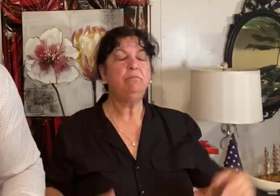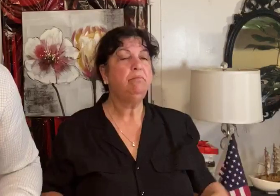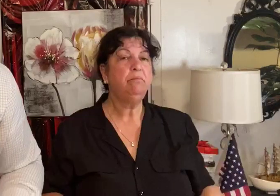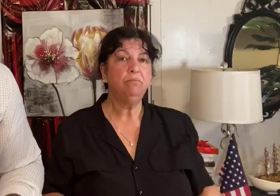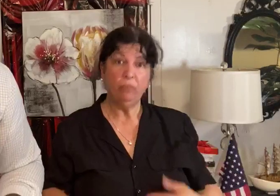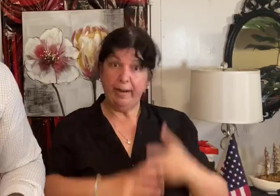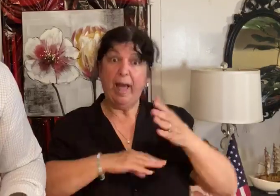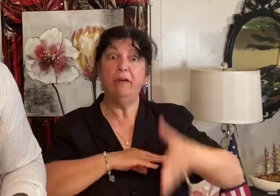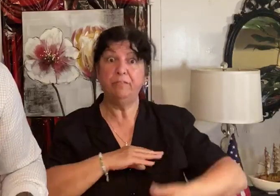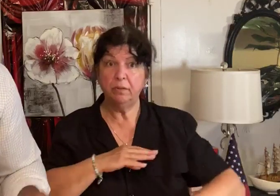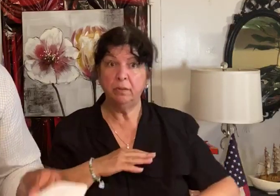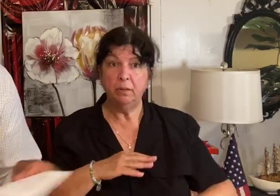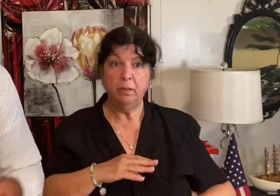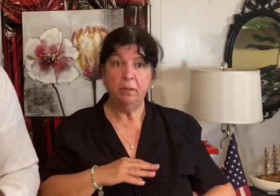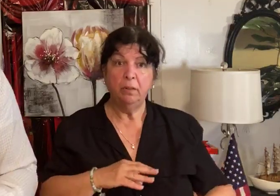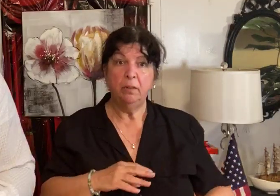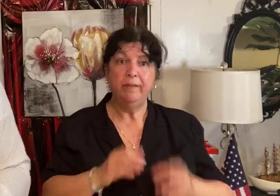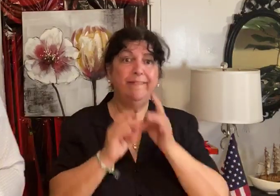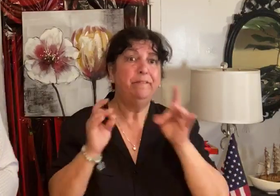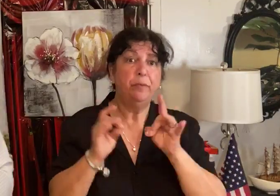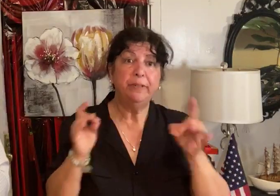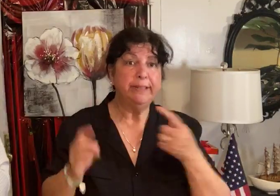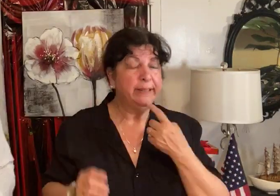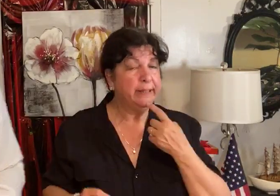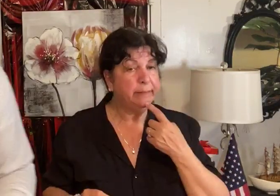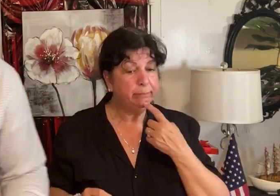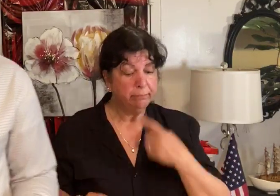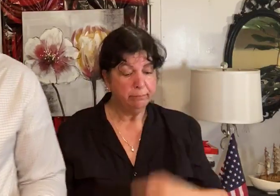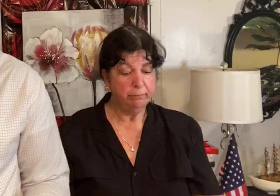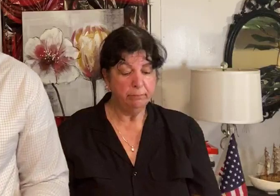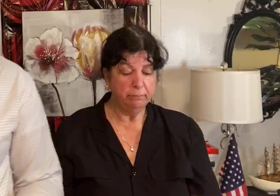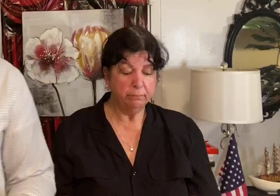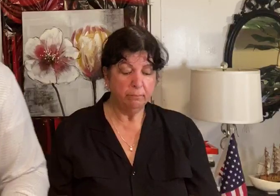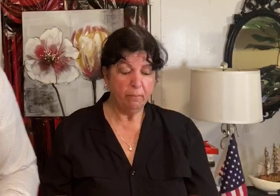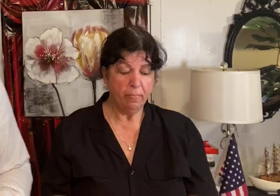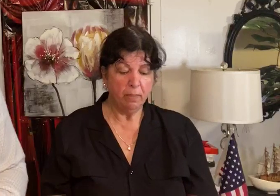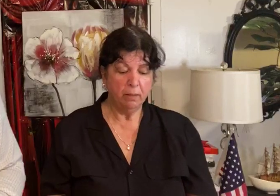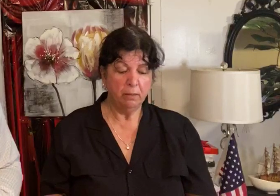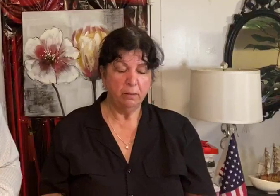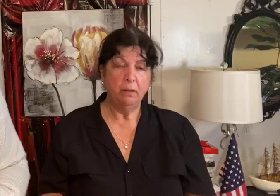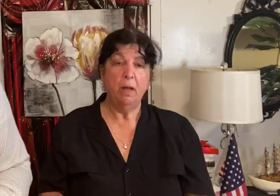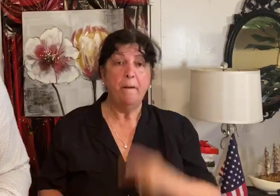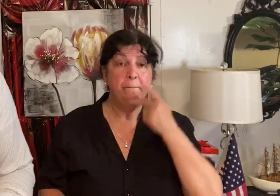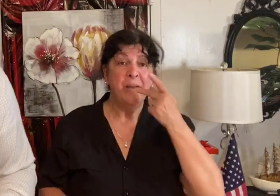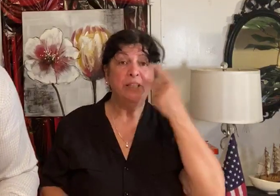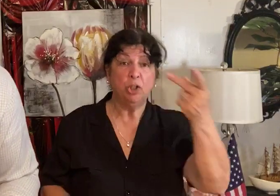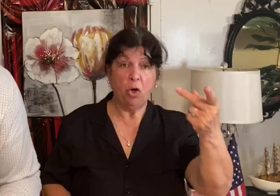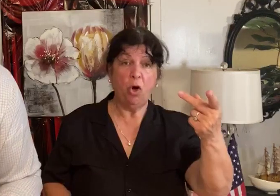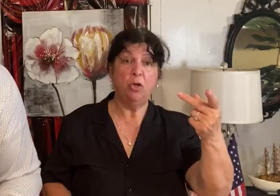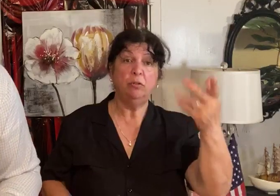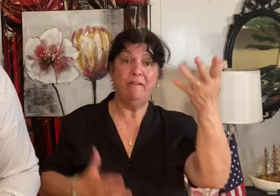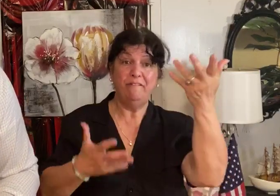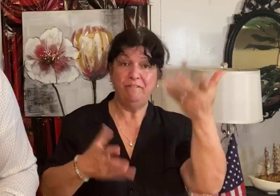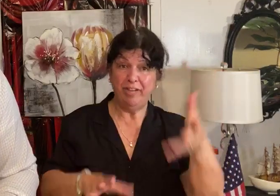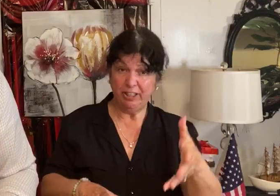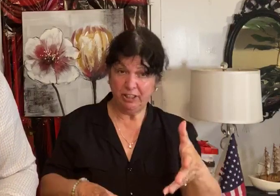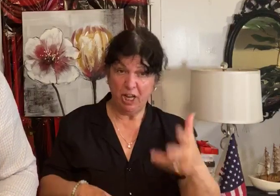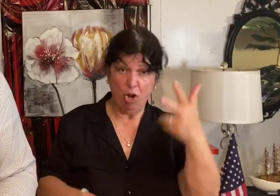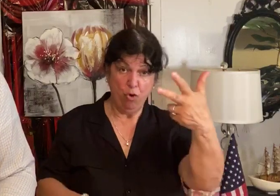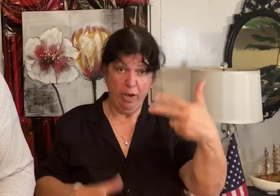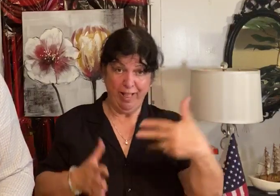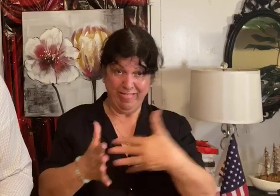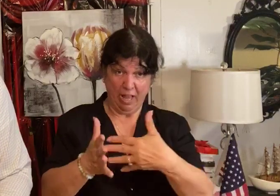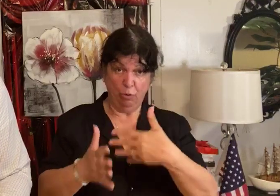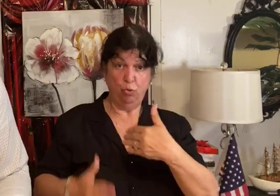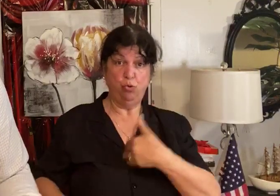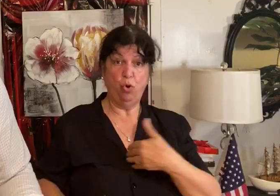we have, these scriptures happen right on the tail end of Pentecost. And 3,000 souls were